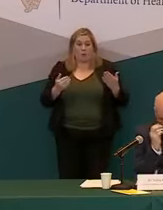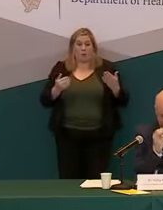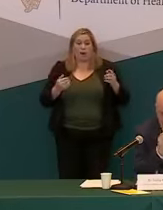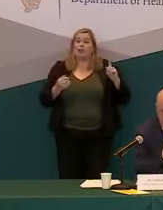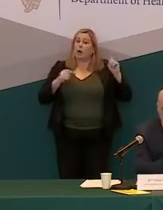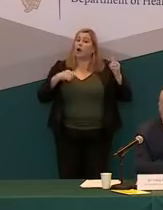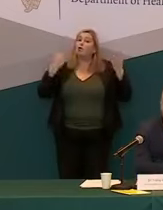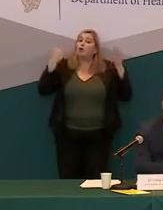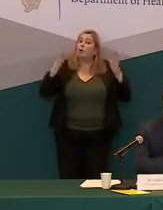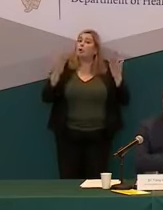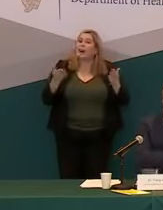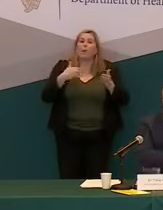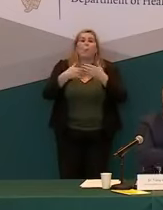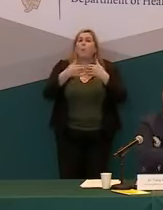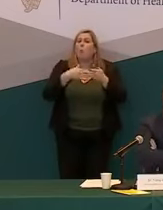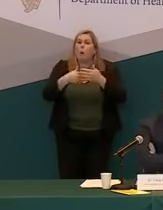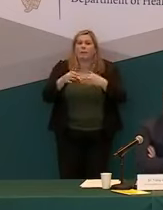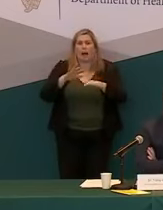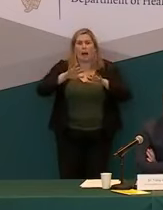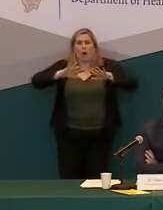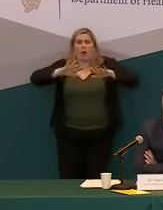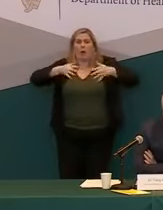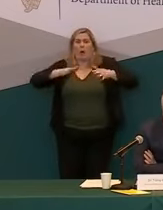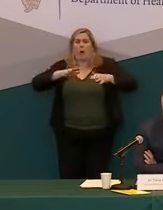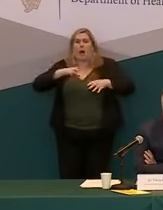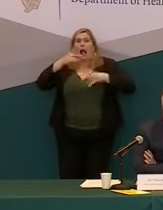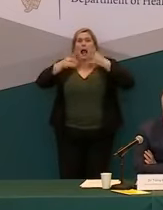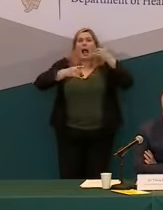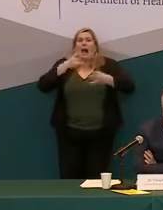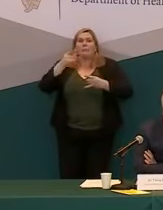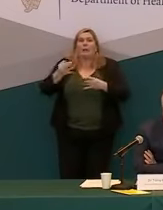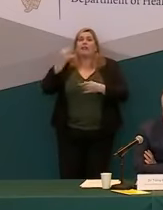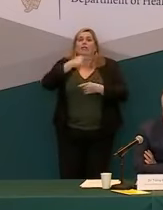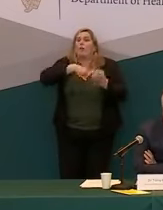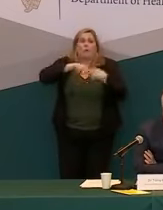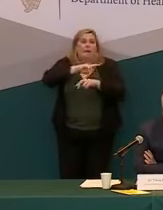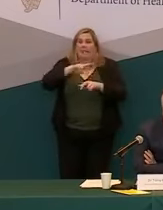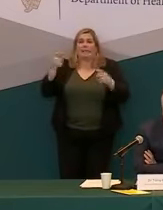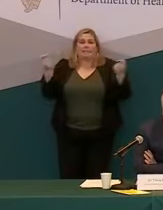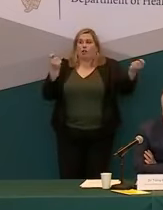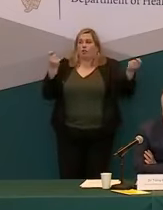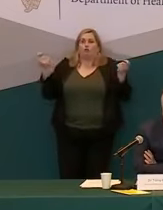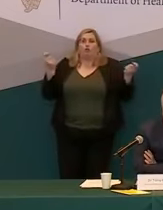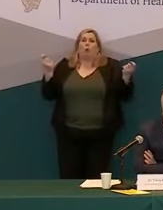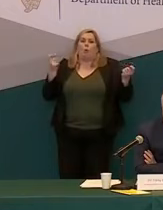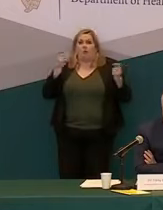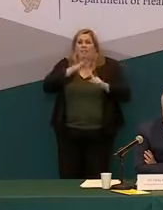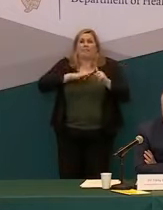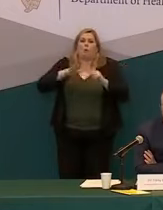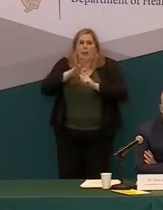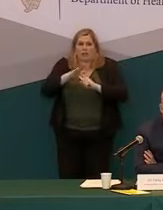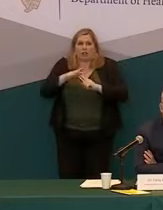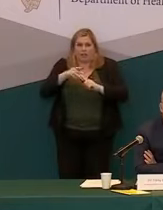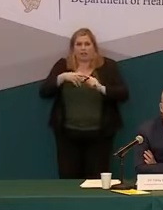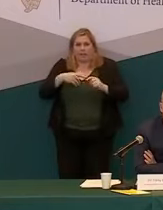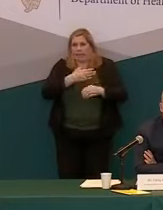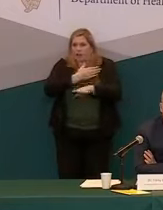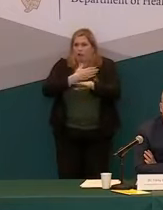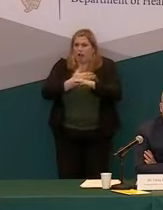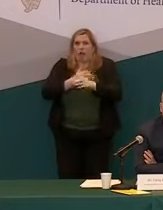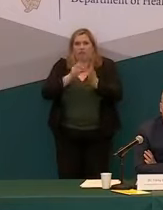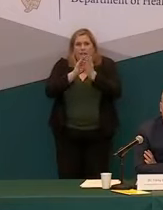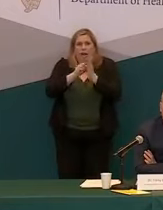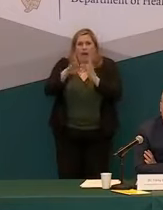going to start with what an unmitigated epidemic might have looked like. This is what an